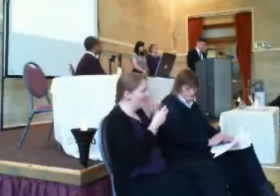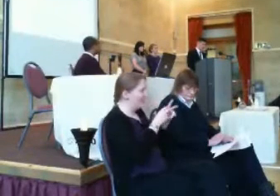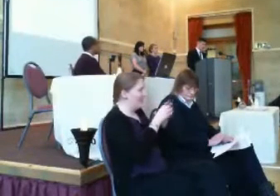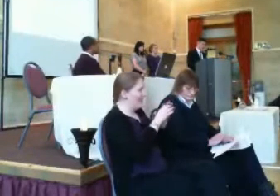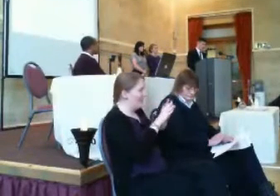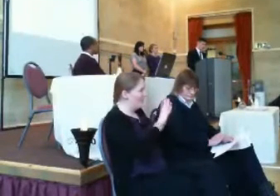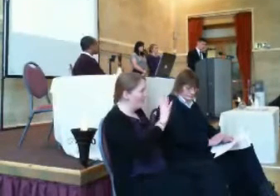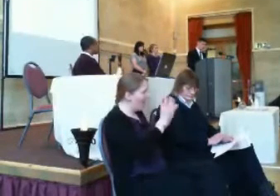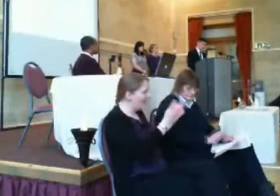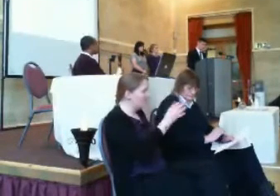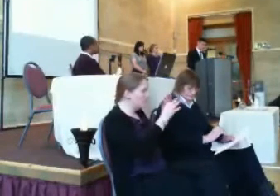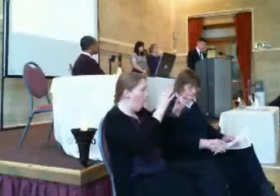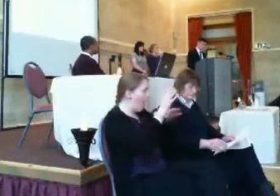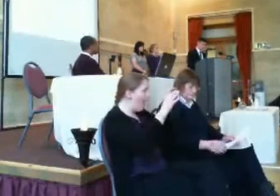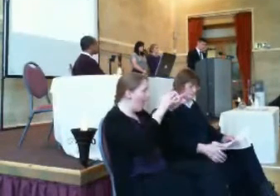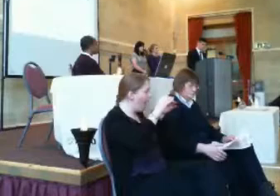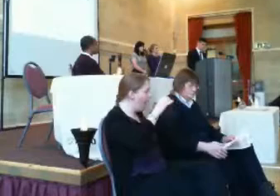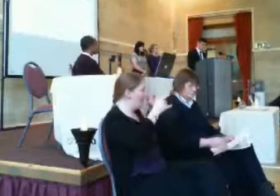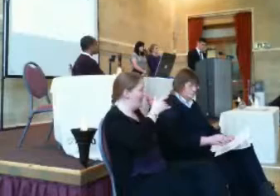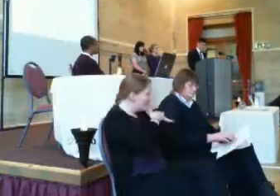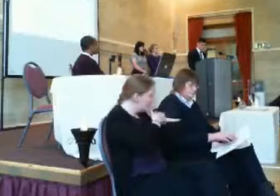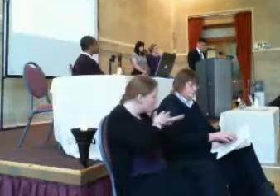leads to the inner compound of the camp.